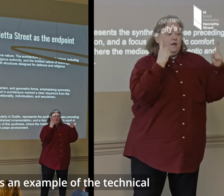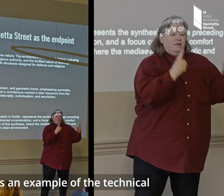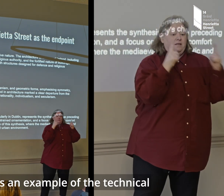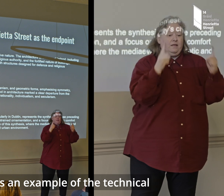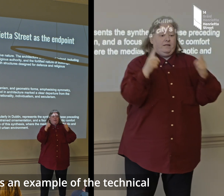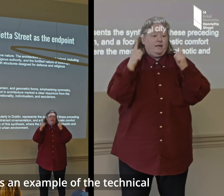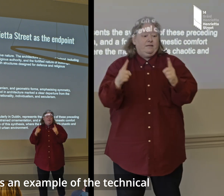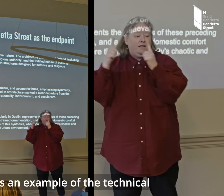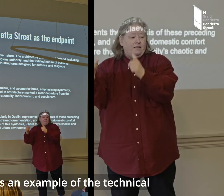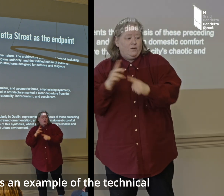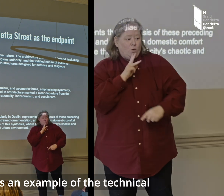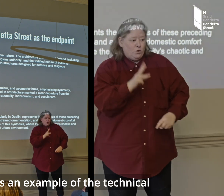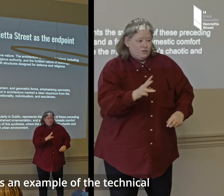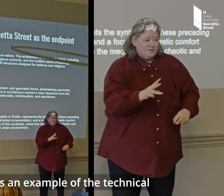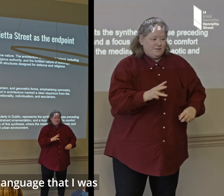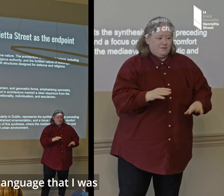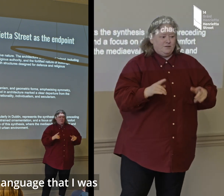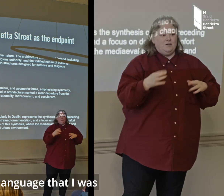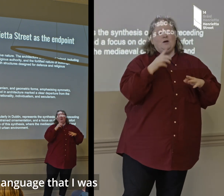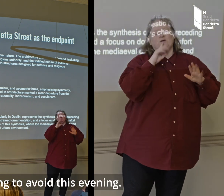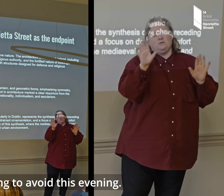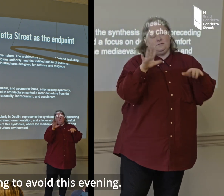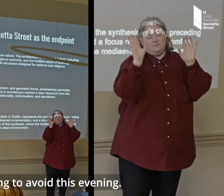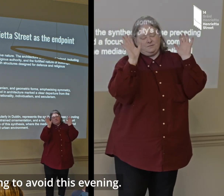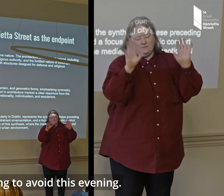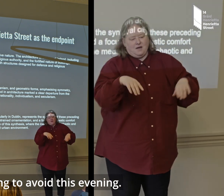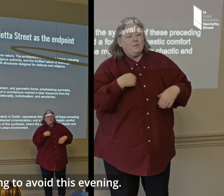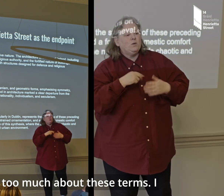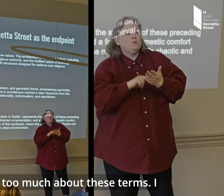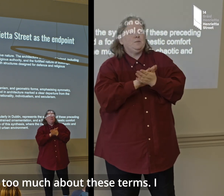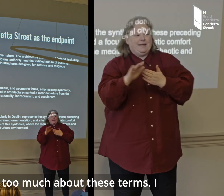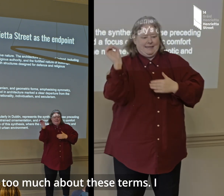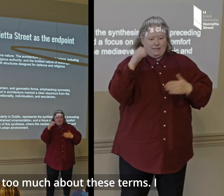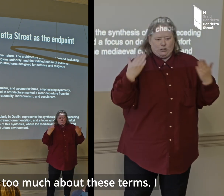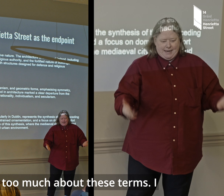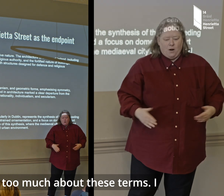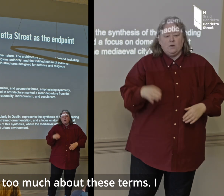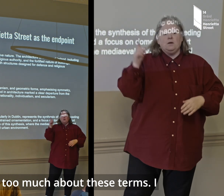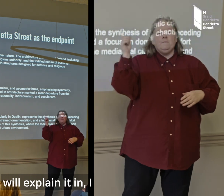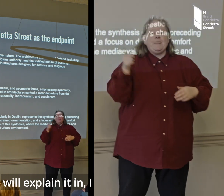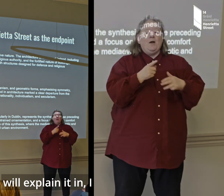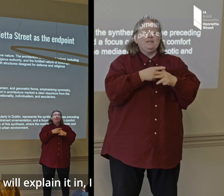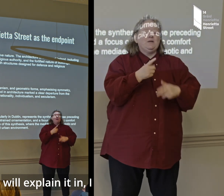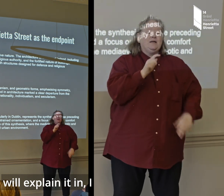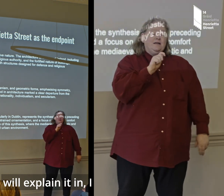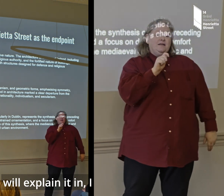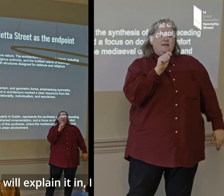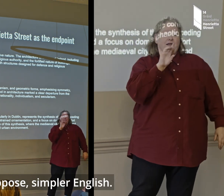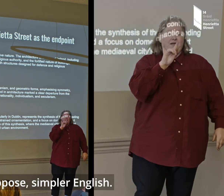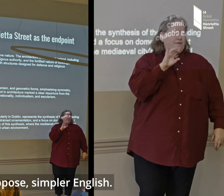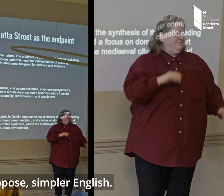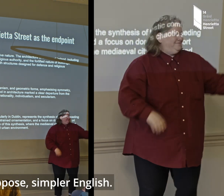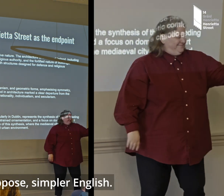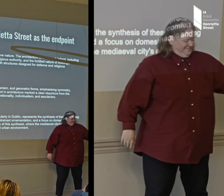Now, this is an example of the technical language that I was hoping to avoid this evening. Don't worry too much about these terms. I will explain it in, I